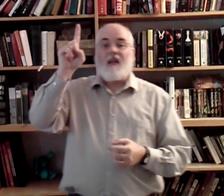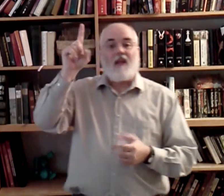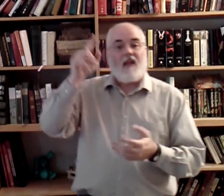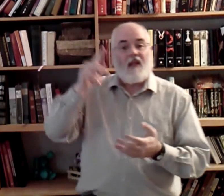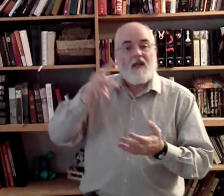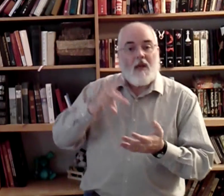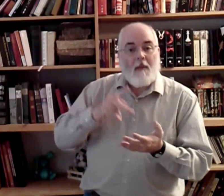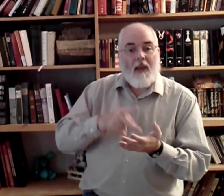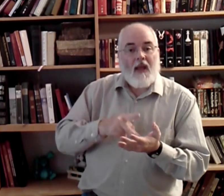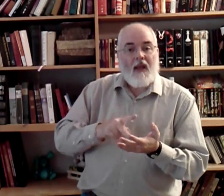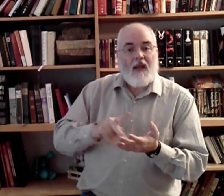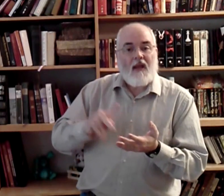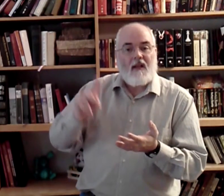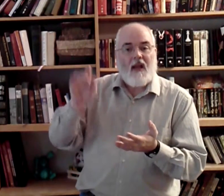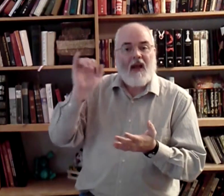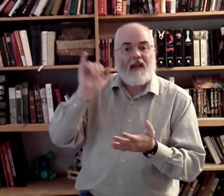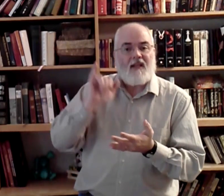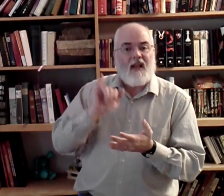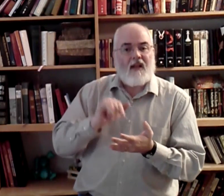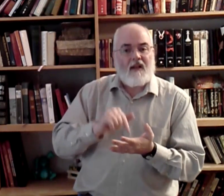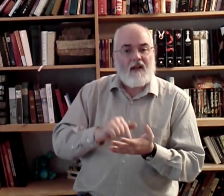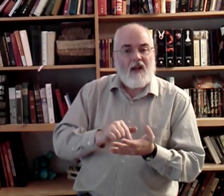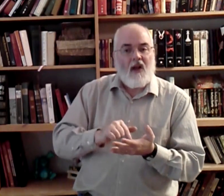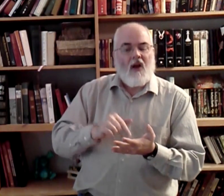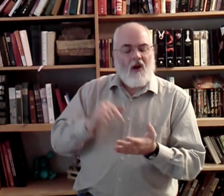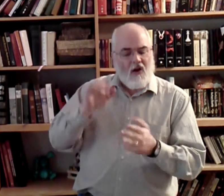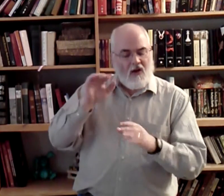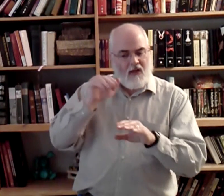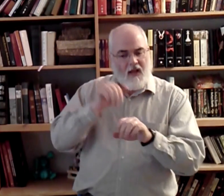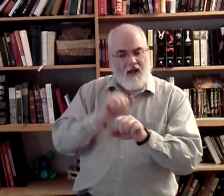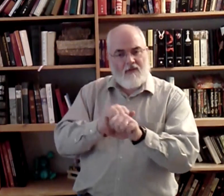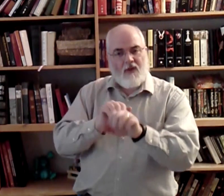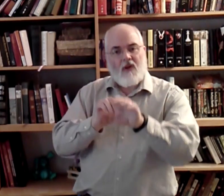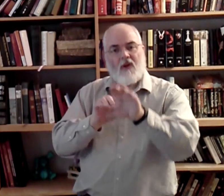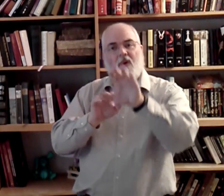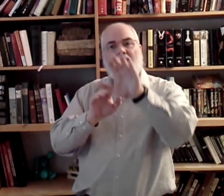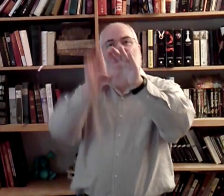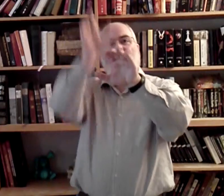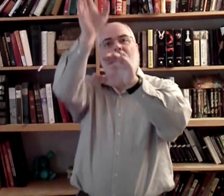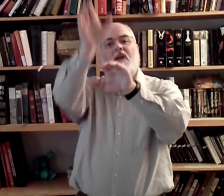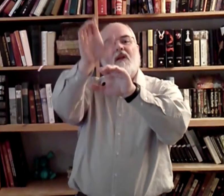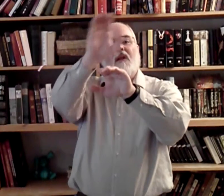He paid that debt on Calvary.